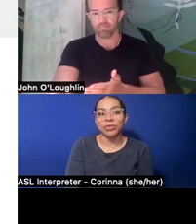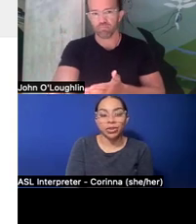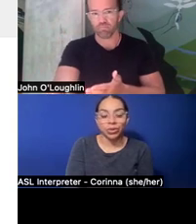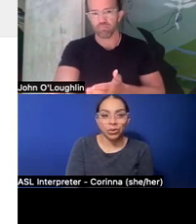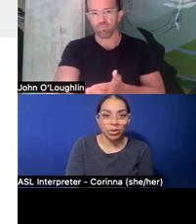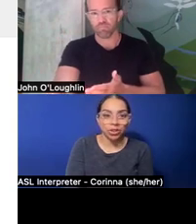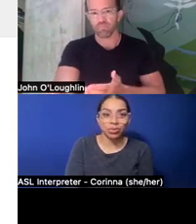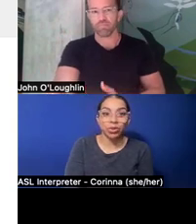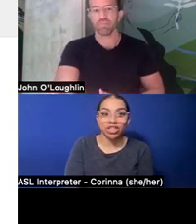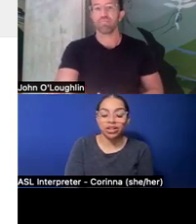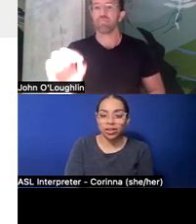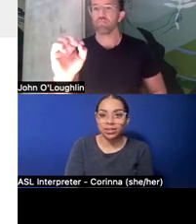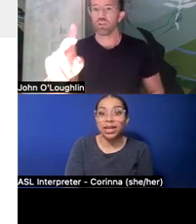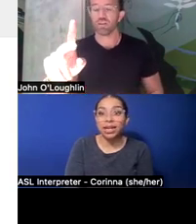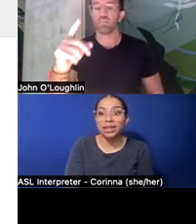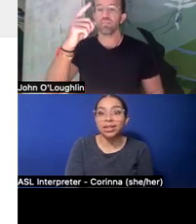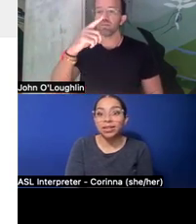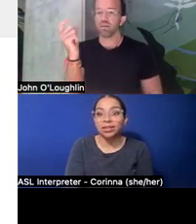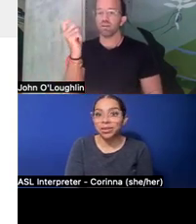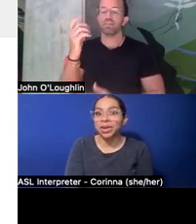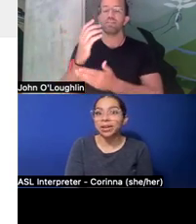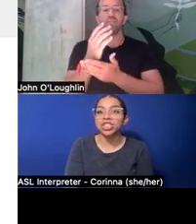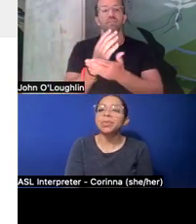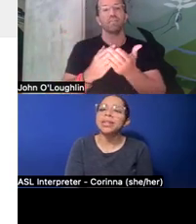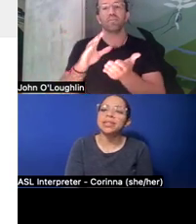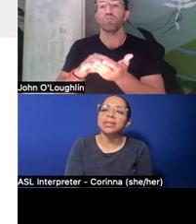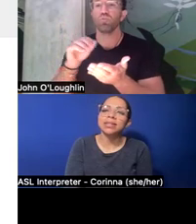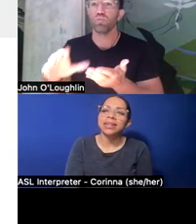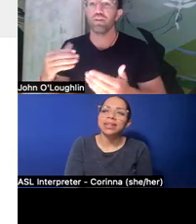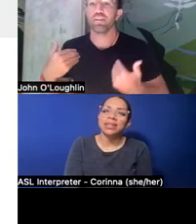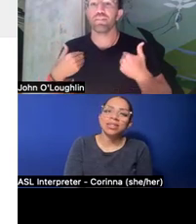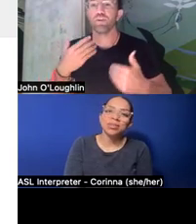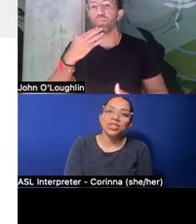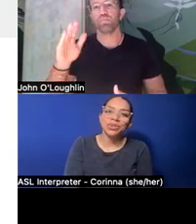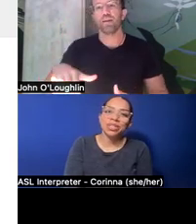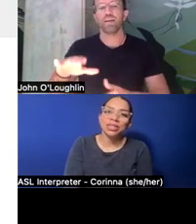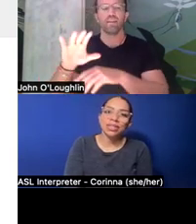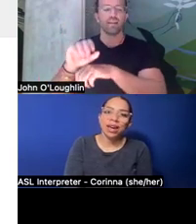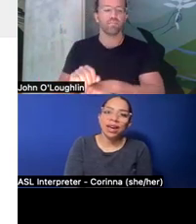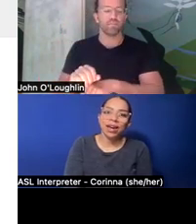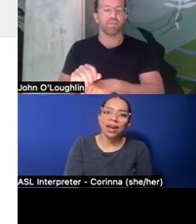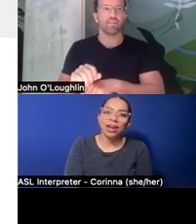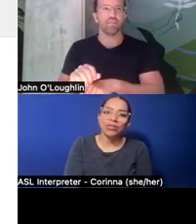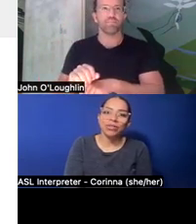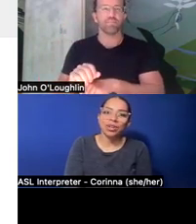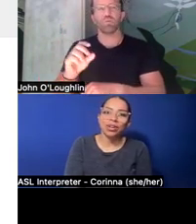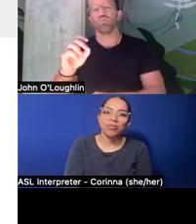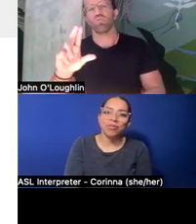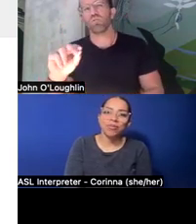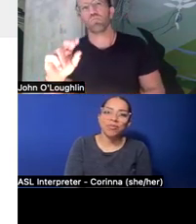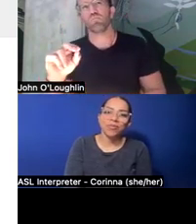and review this portion here that's highlighted. Okay, just because some students